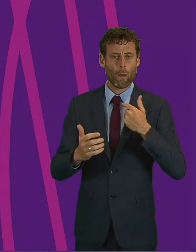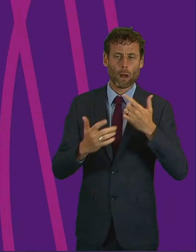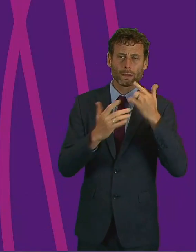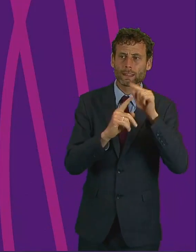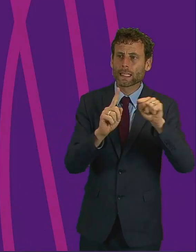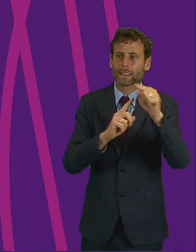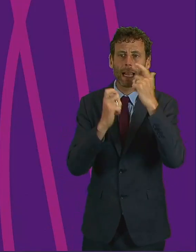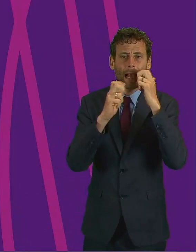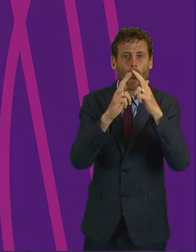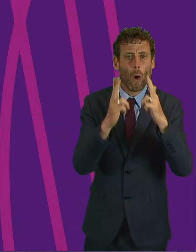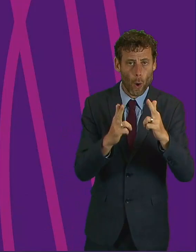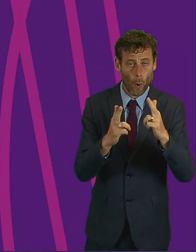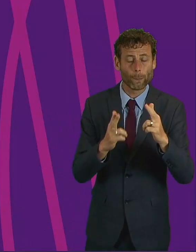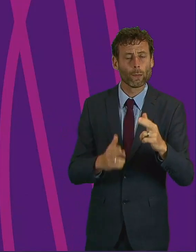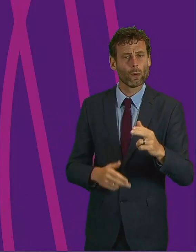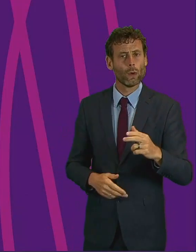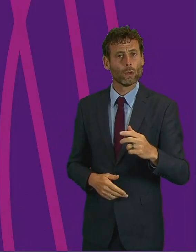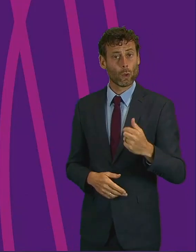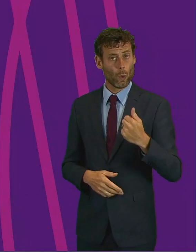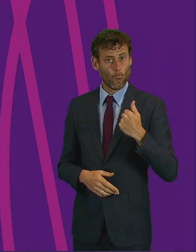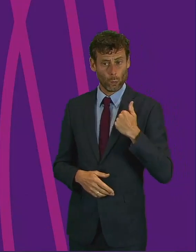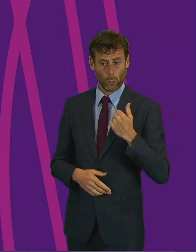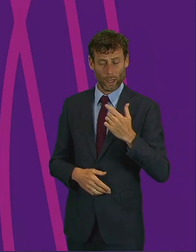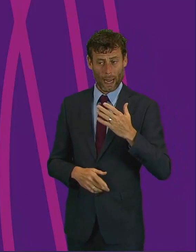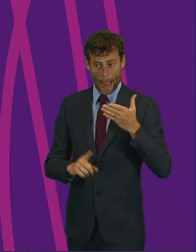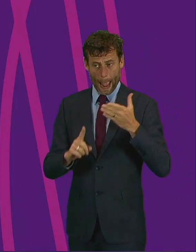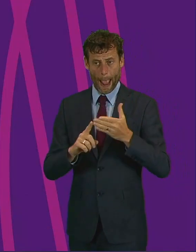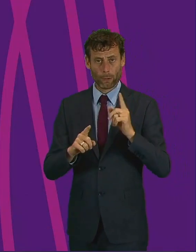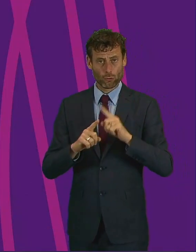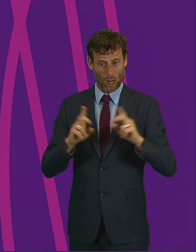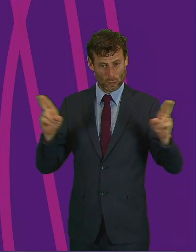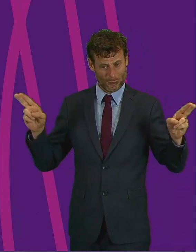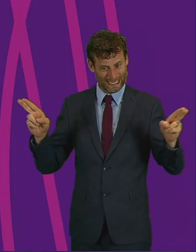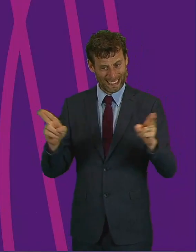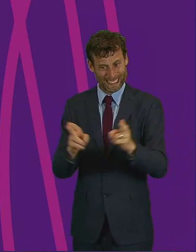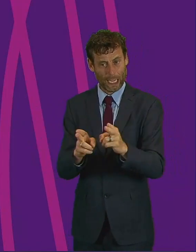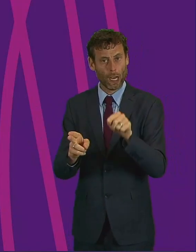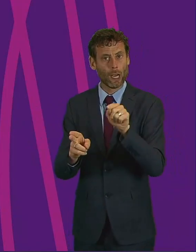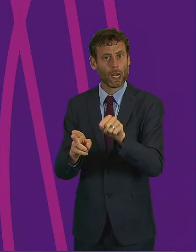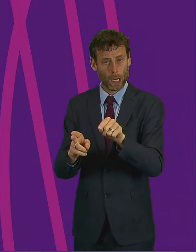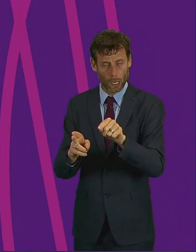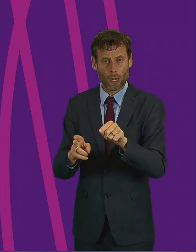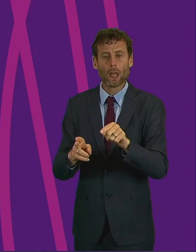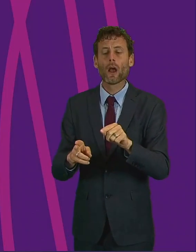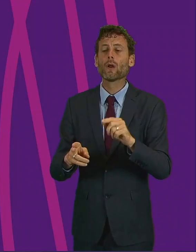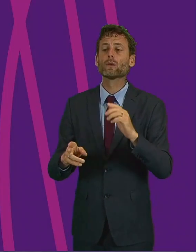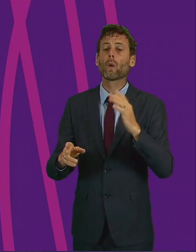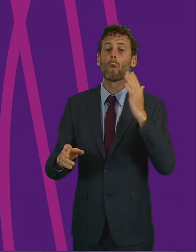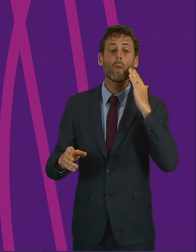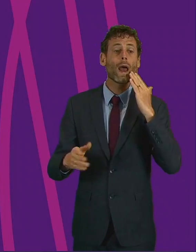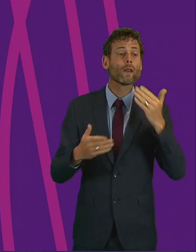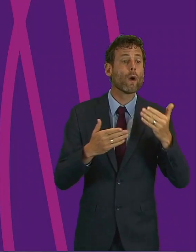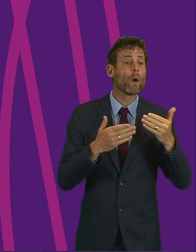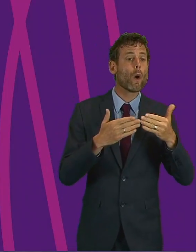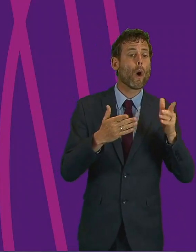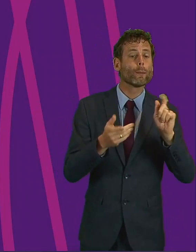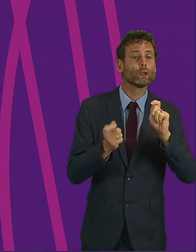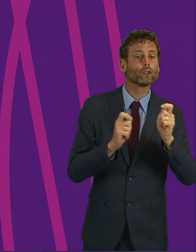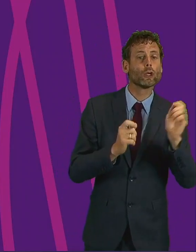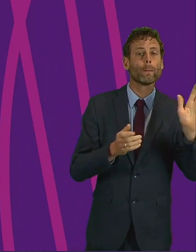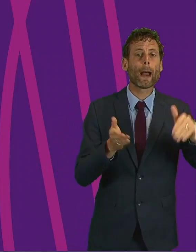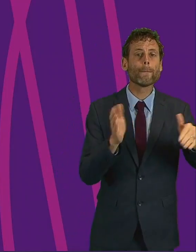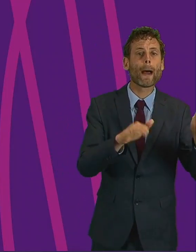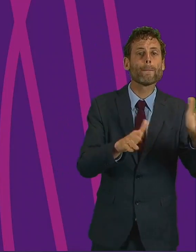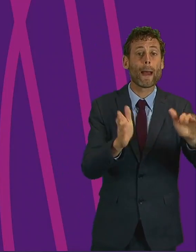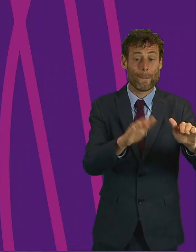that as we suppress this virus and as we come slowly and carefully out of lockdown, testing is doing the job in that variety of ways